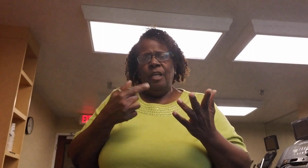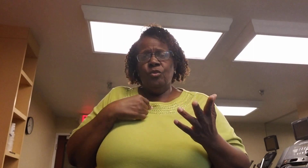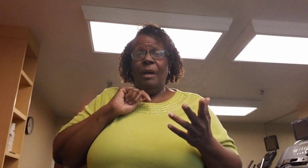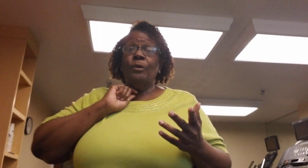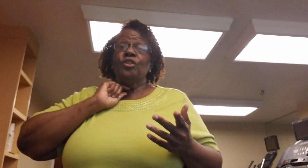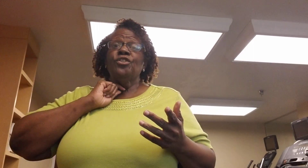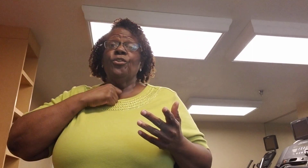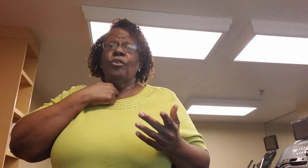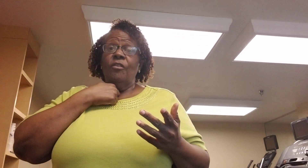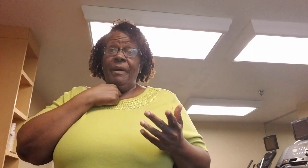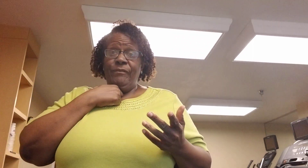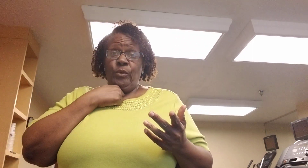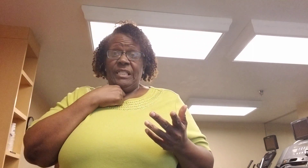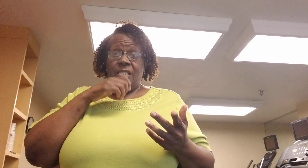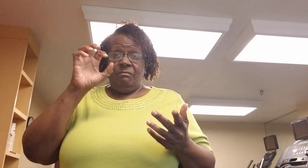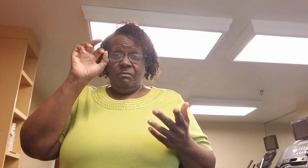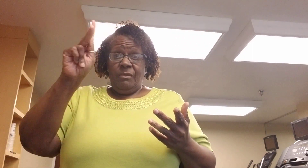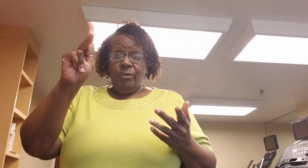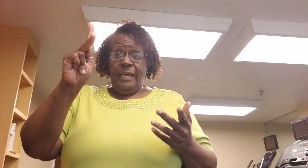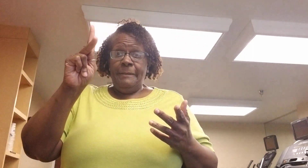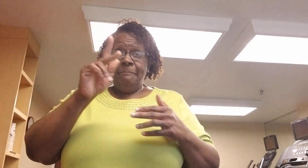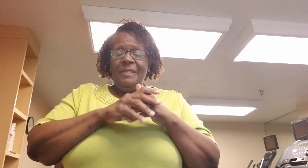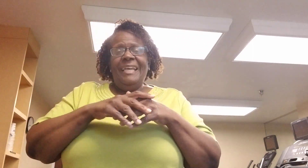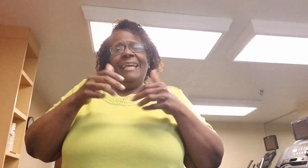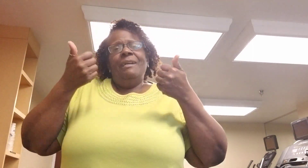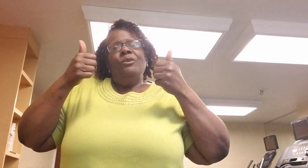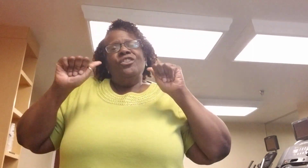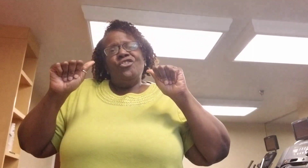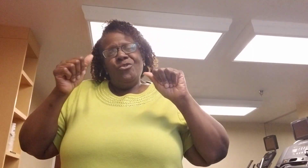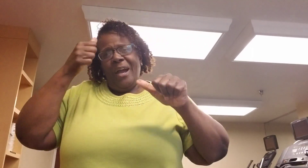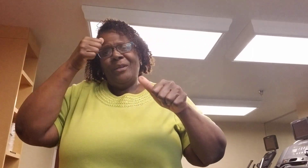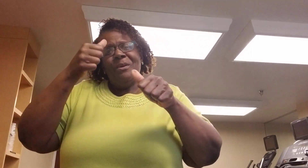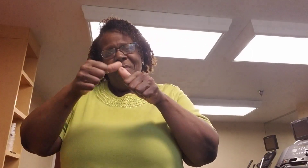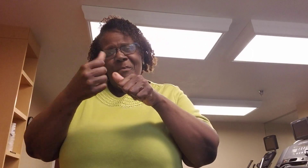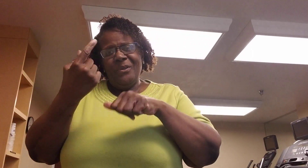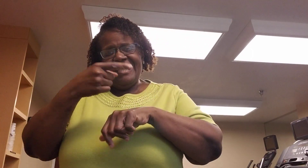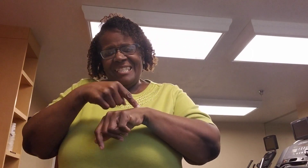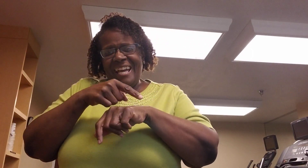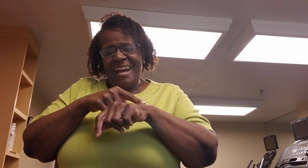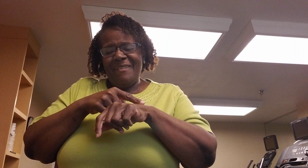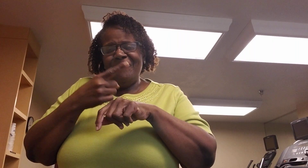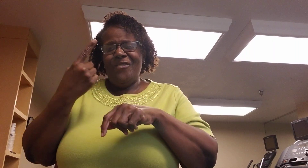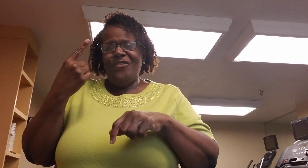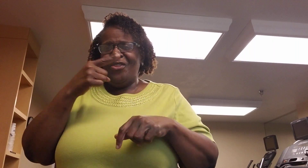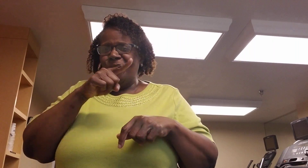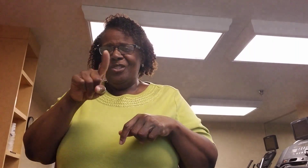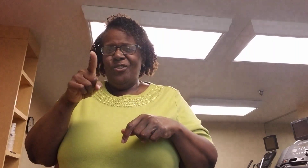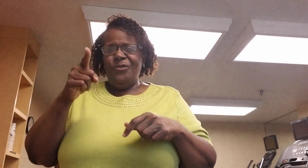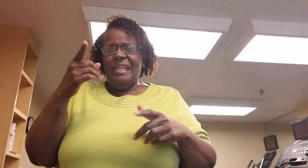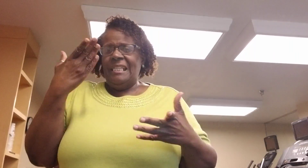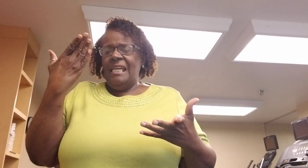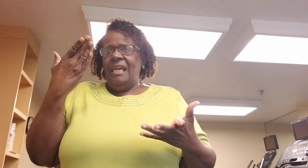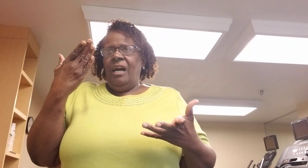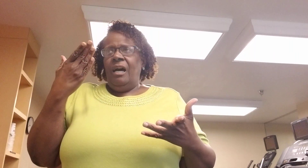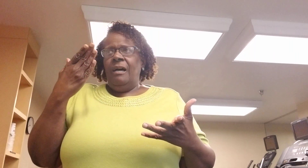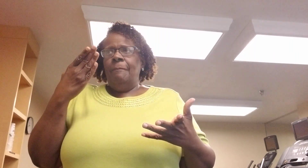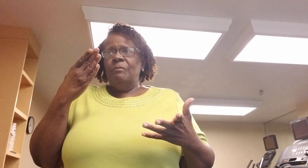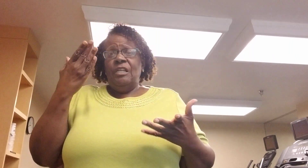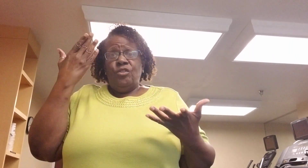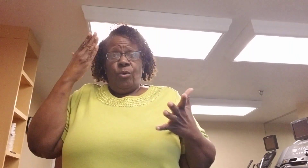So I'm going to turn off my voice, okay? And I'm going to try to remember this time, for those of you that don't